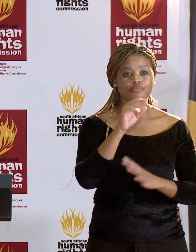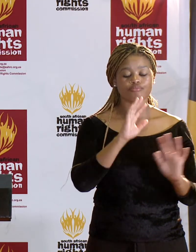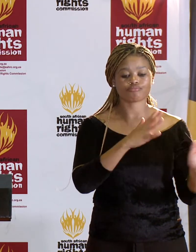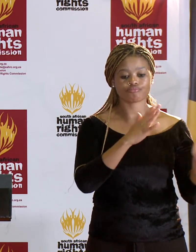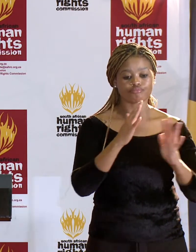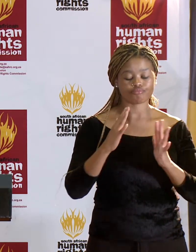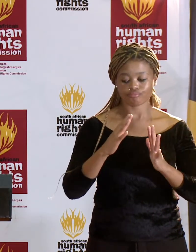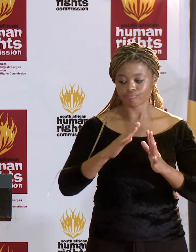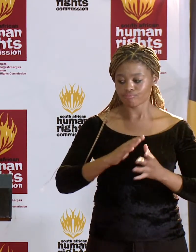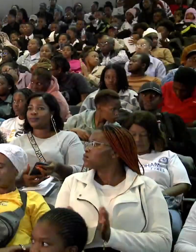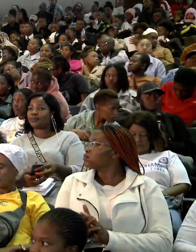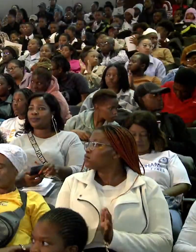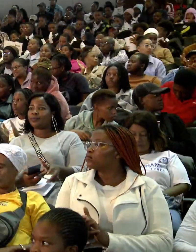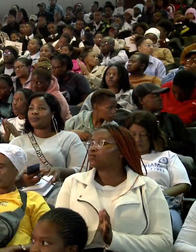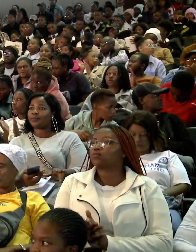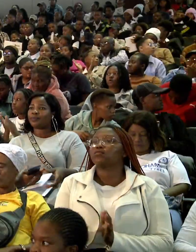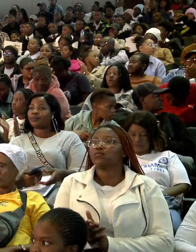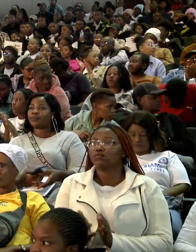she gives us her remarks?